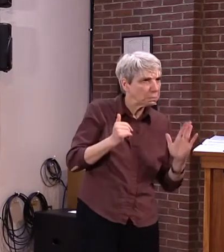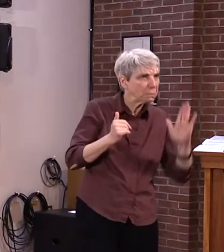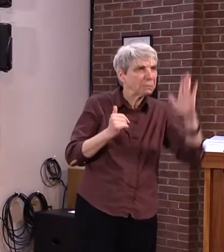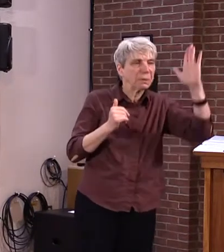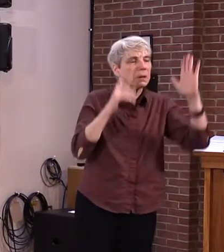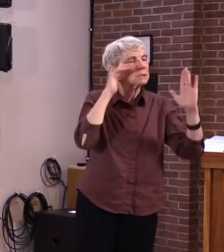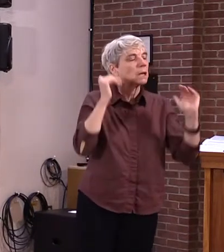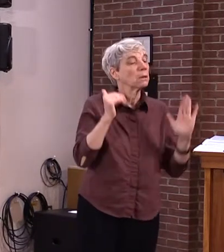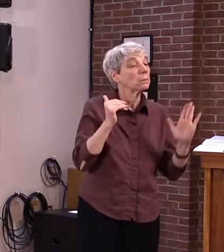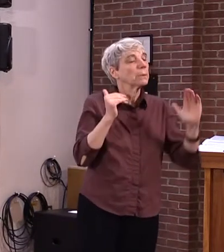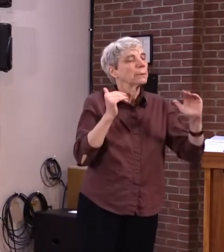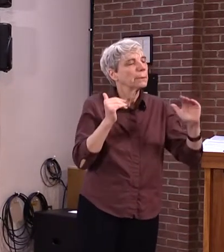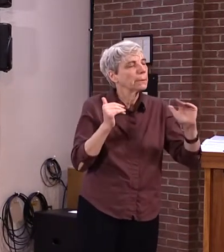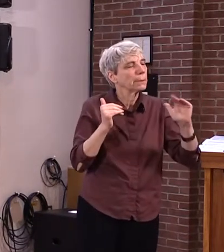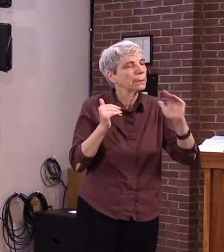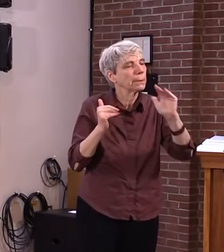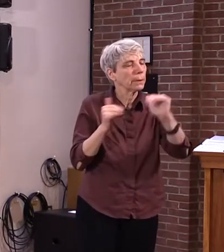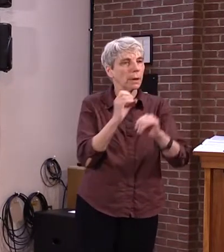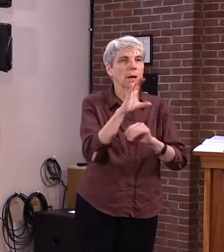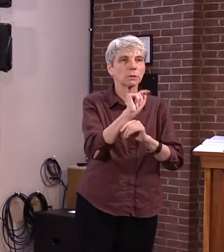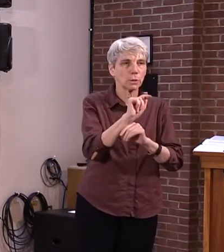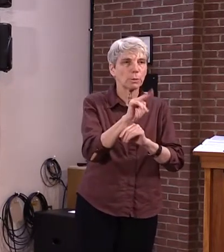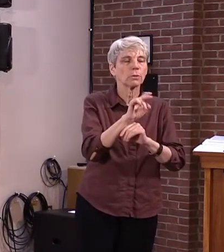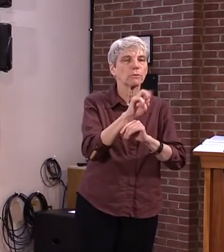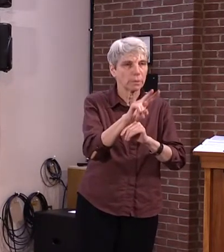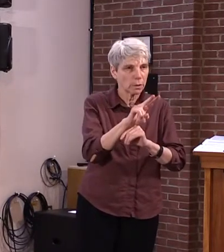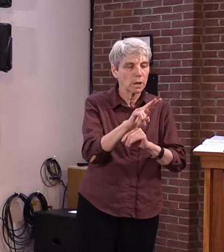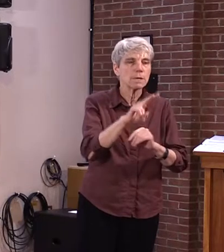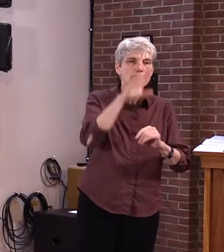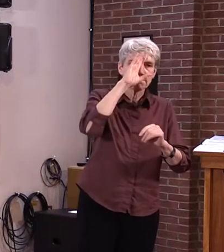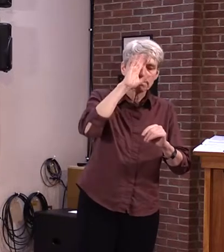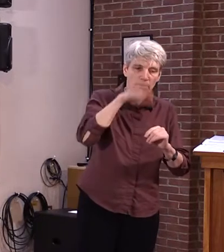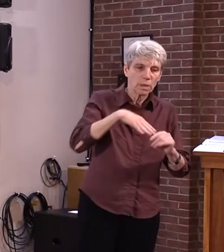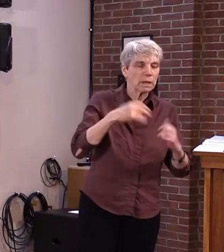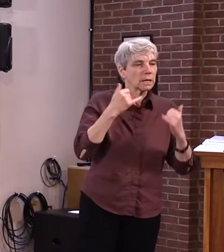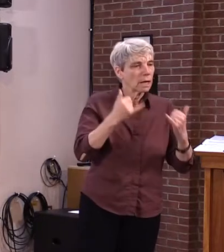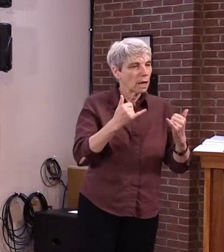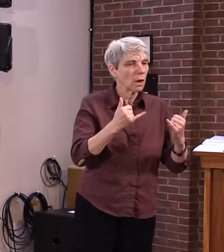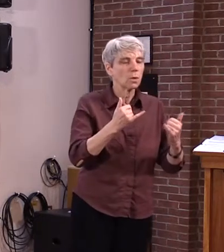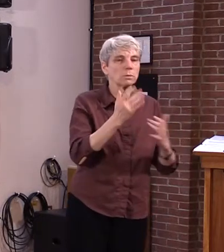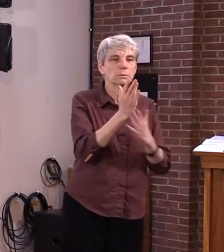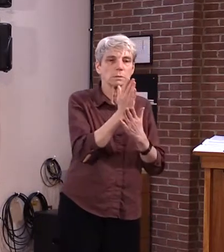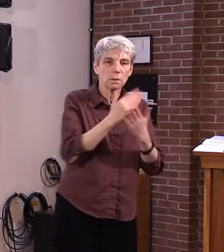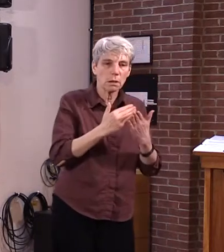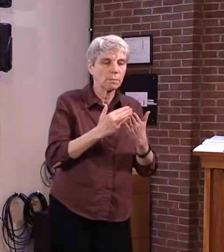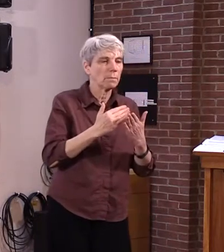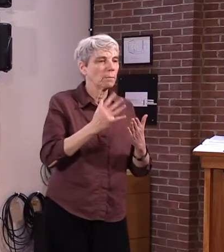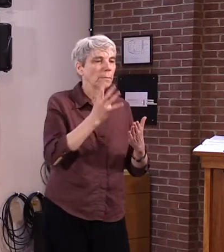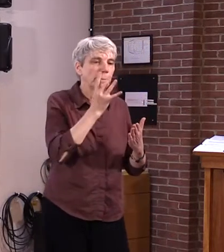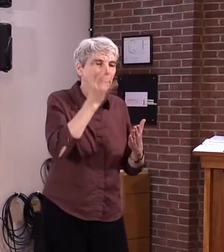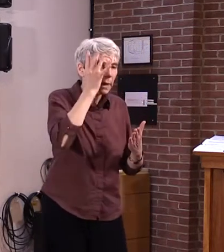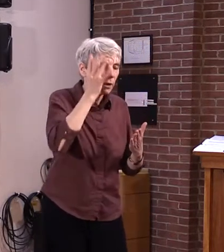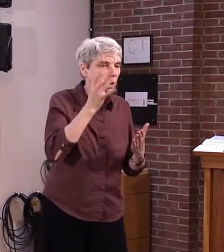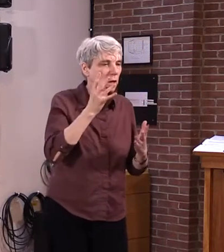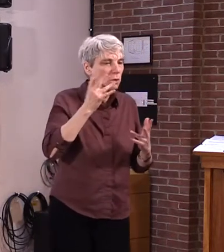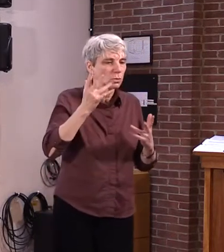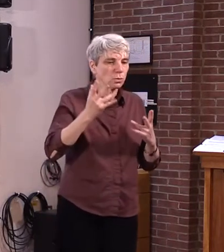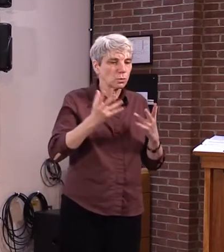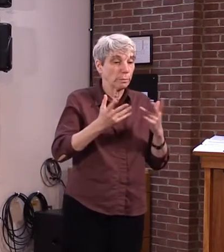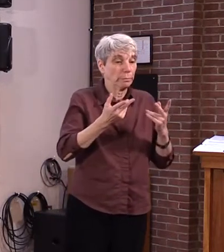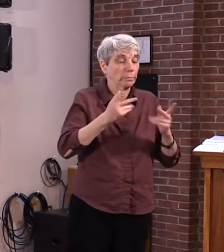more into October, November, accounting for increased mobility from parents, you know, anyone in higher